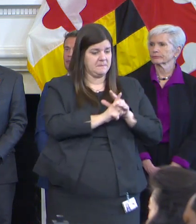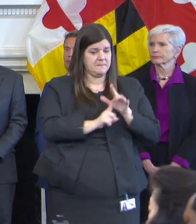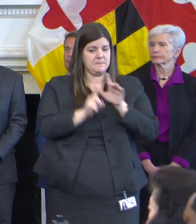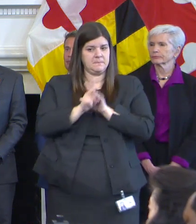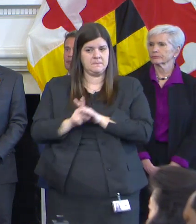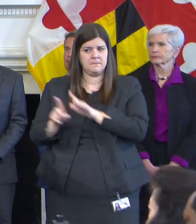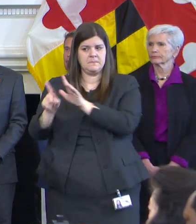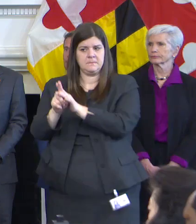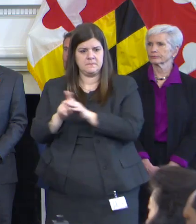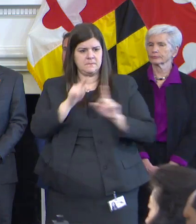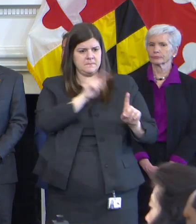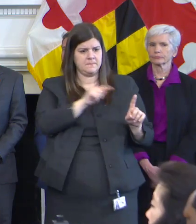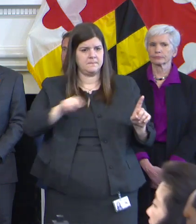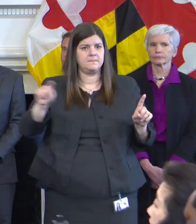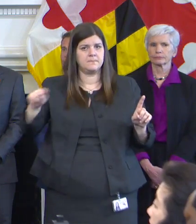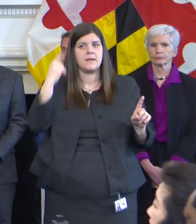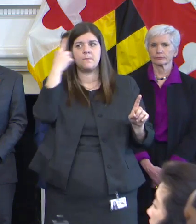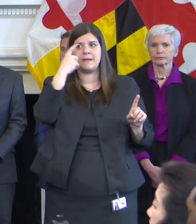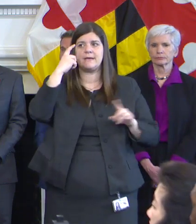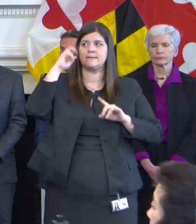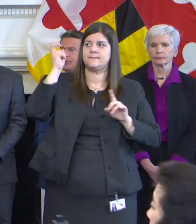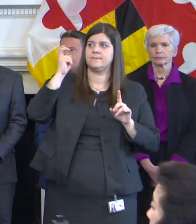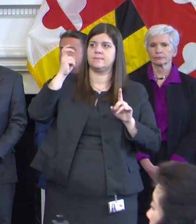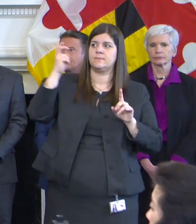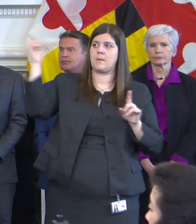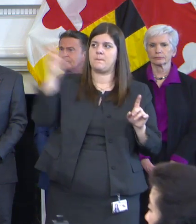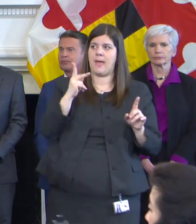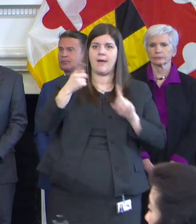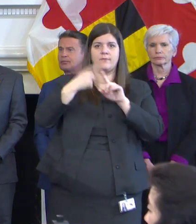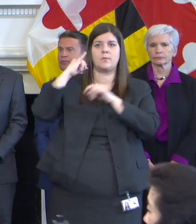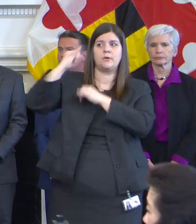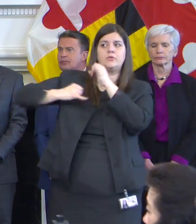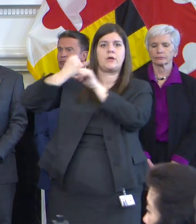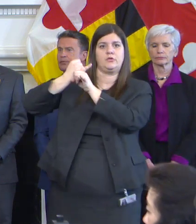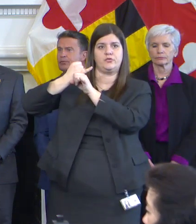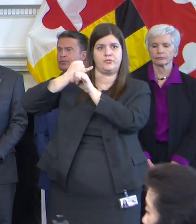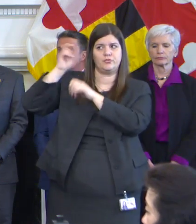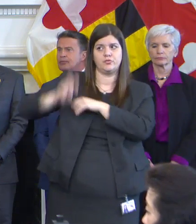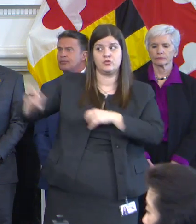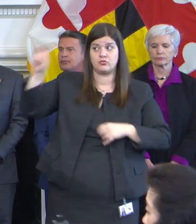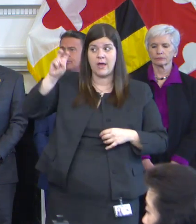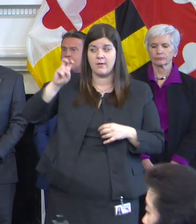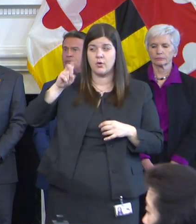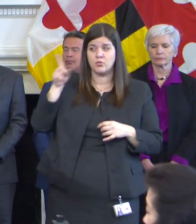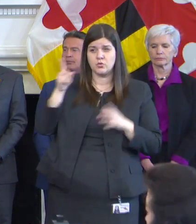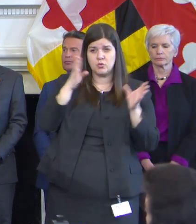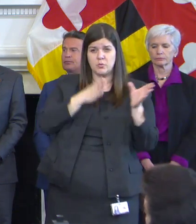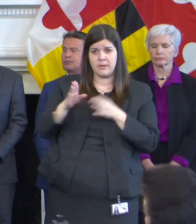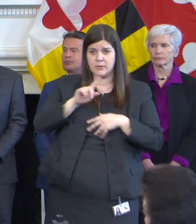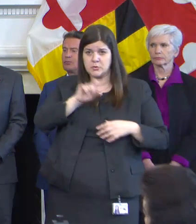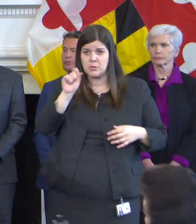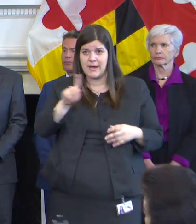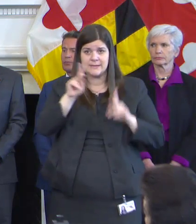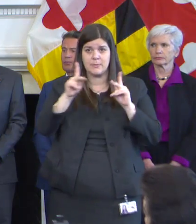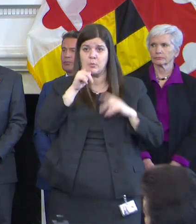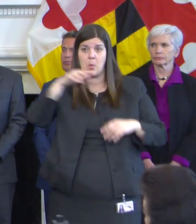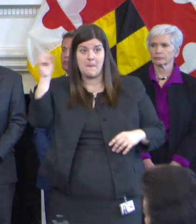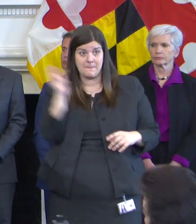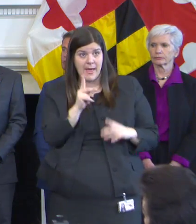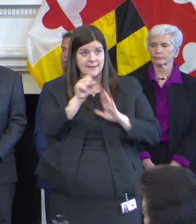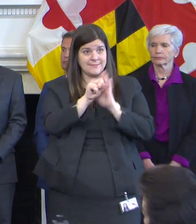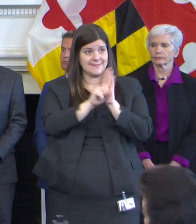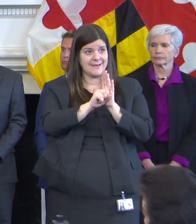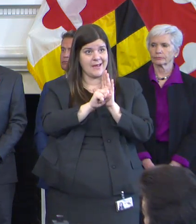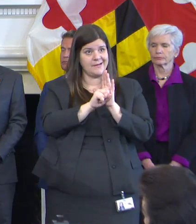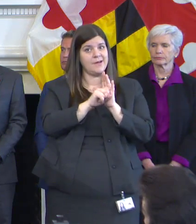consideration to requiring anyone returning from overseas to self-quarantine? It's certainly one of the discussions that came up